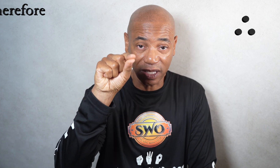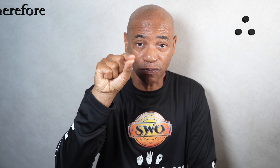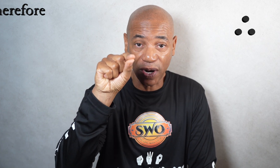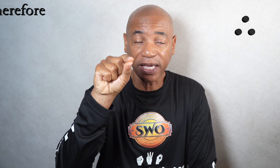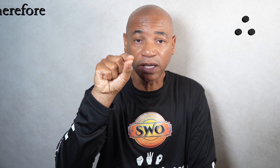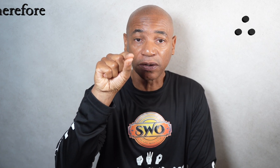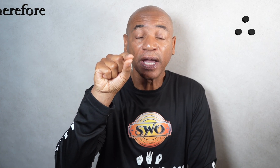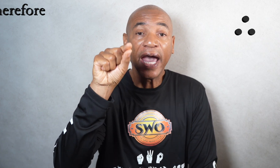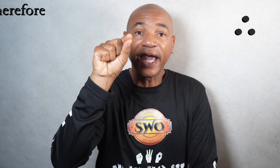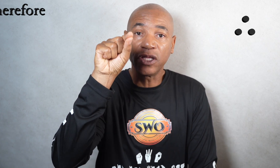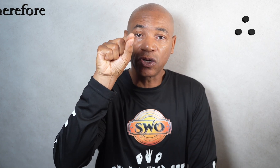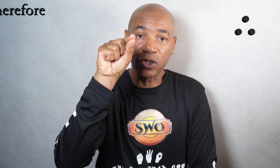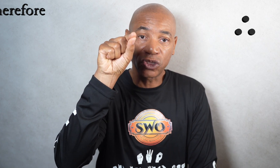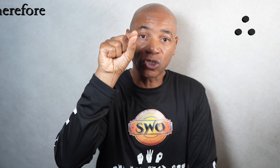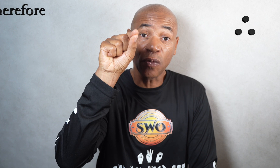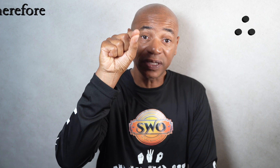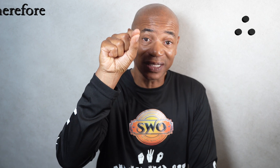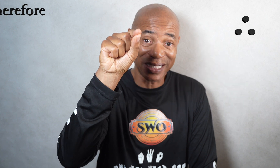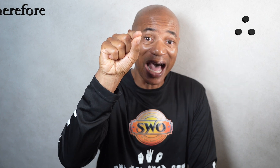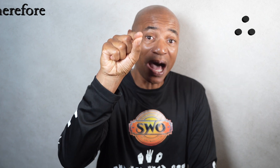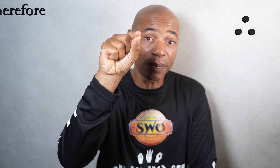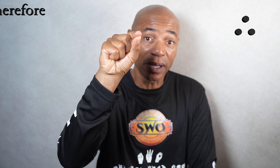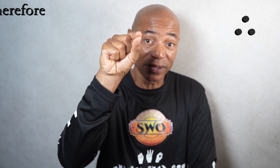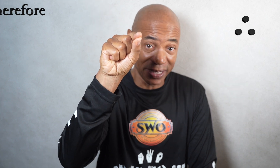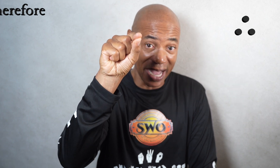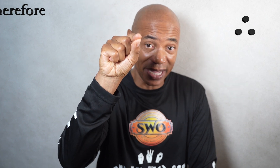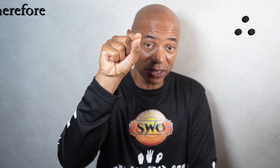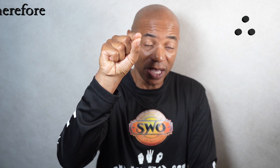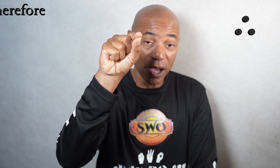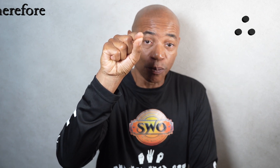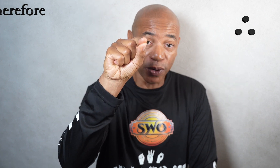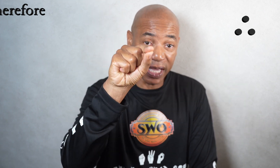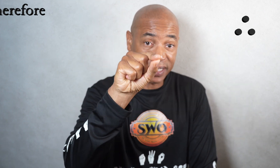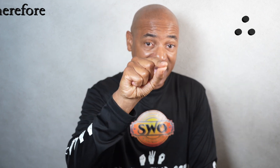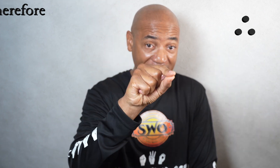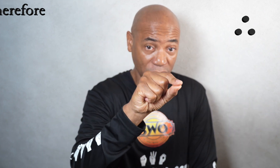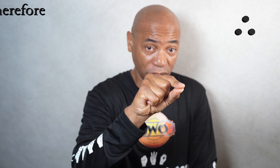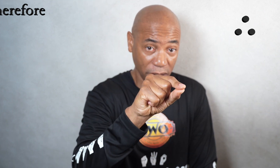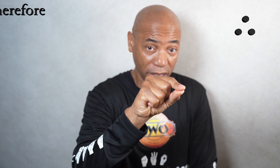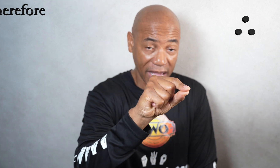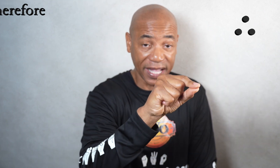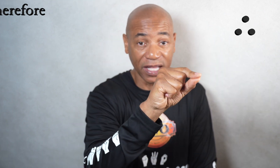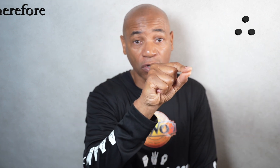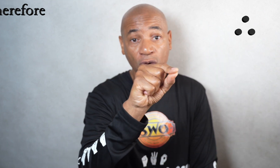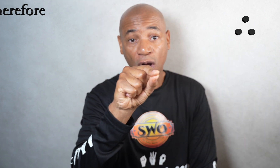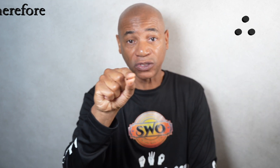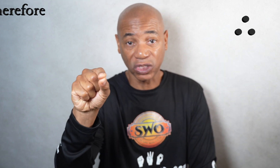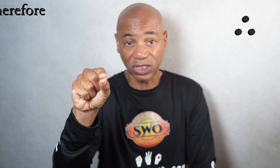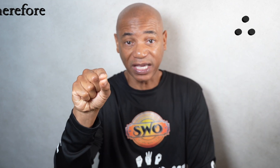right here, and then you're going to start with the top dot, bring it down, and then across, just like